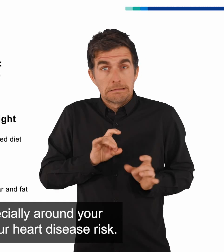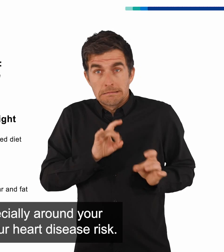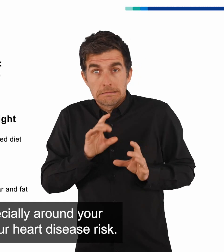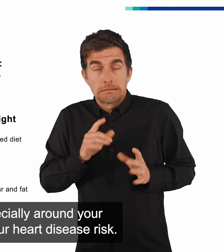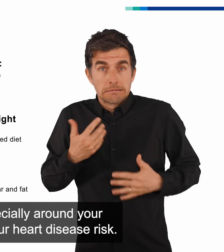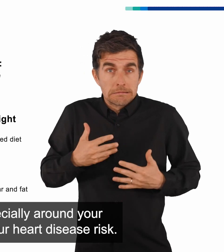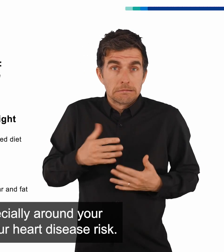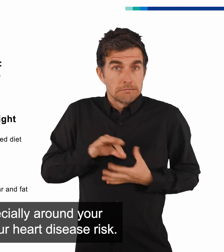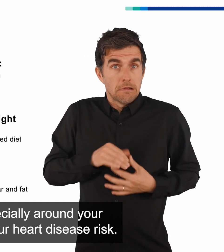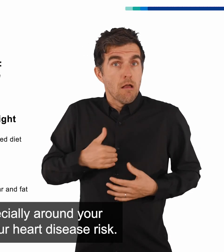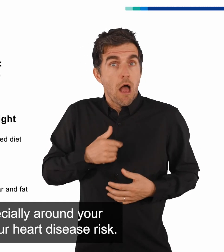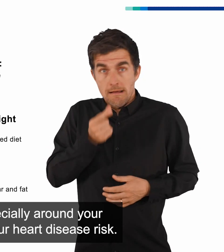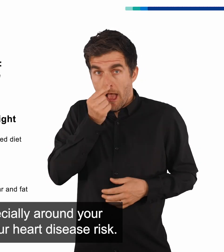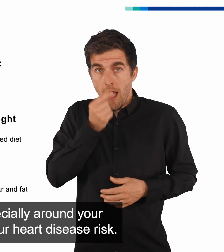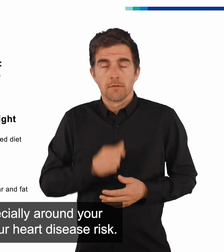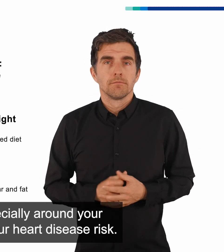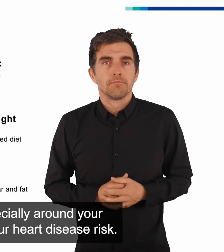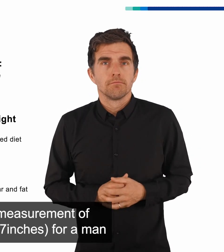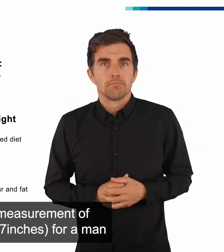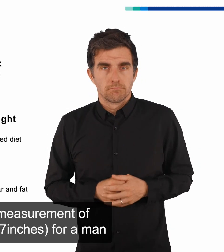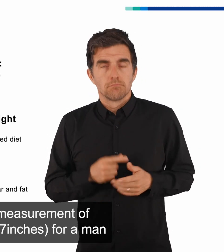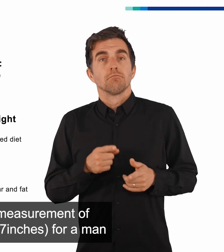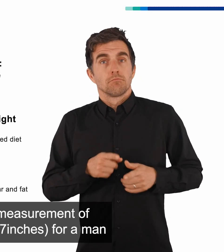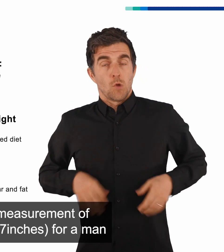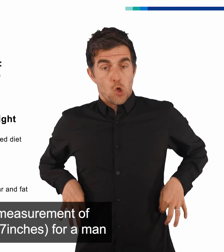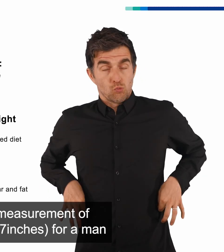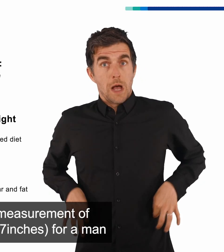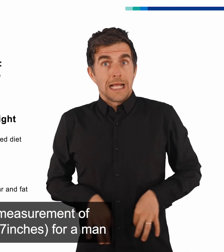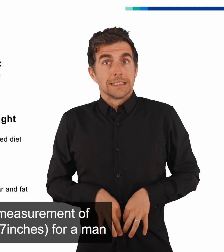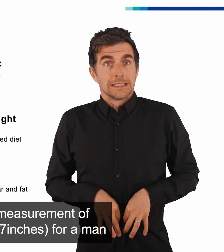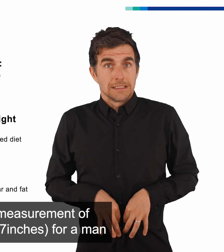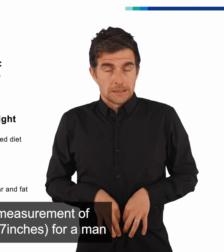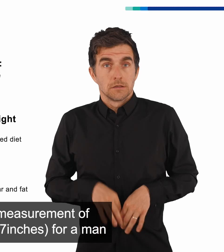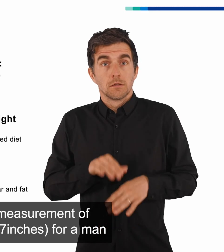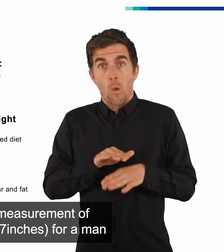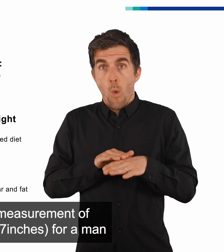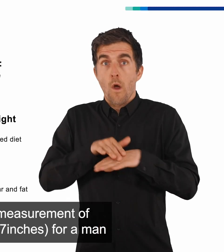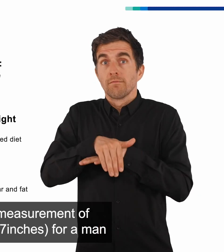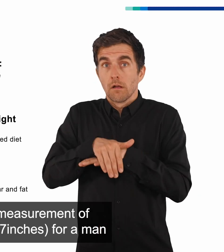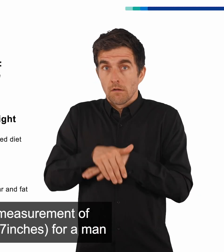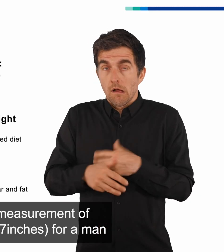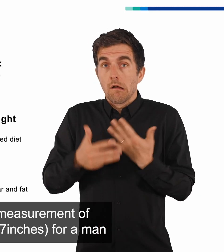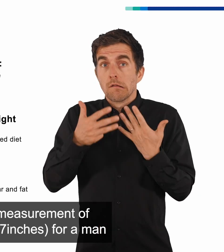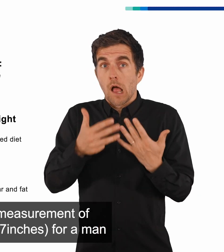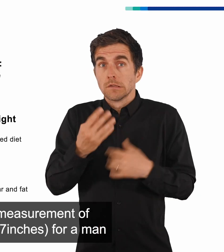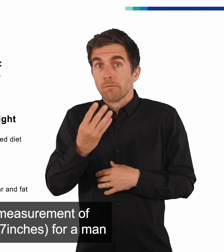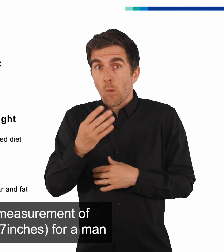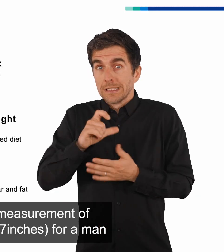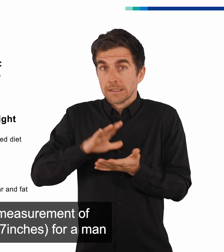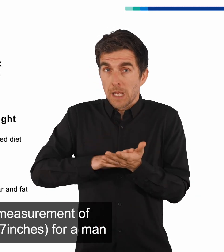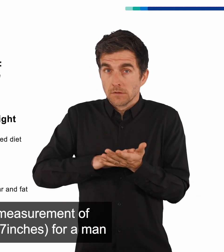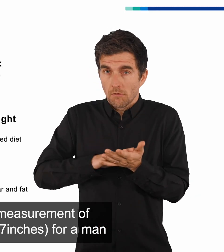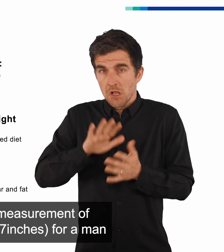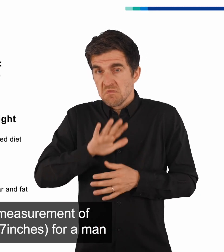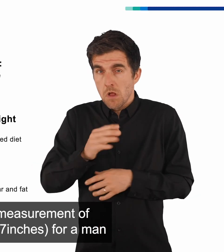94 centimetres, 37 inches, for a man, or 80 centimetres, 31.5 inches for a woman,